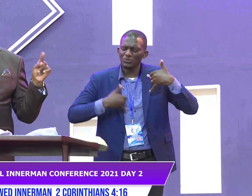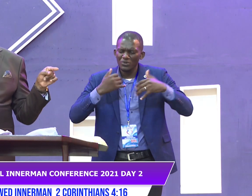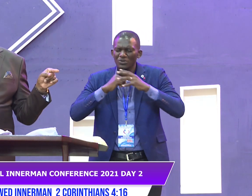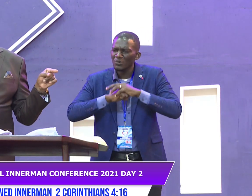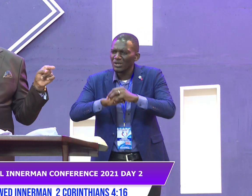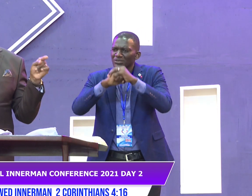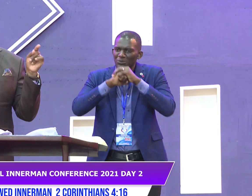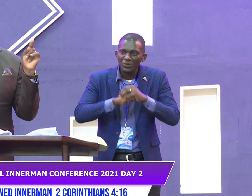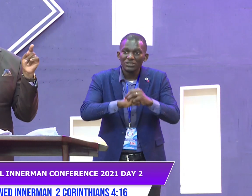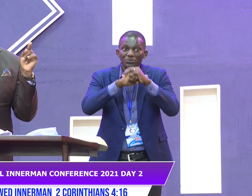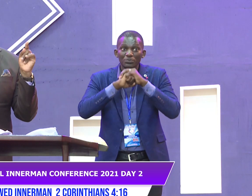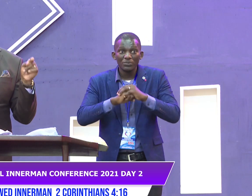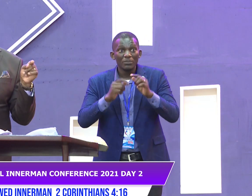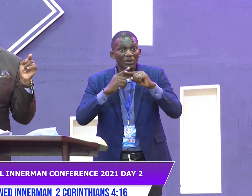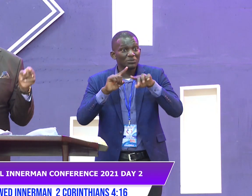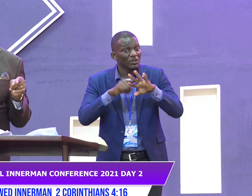At